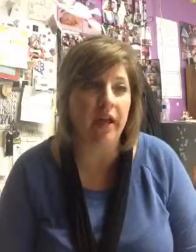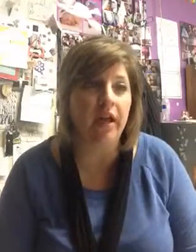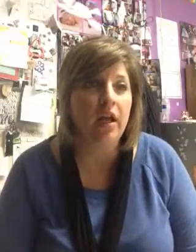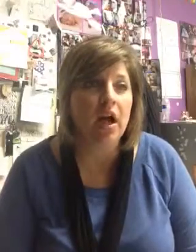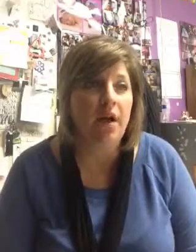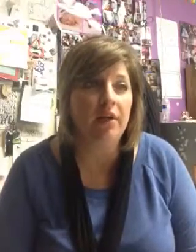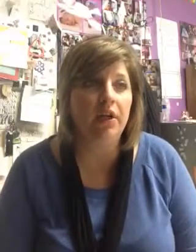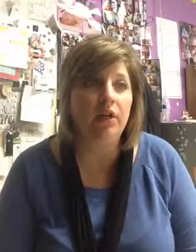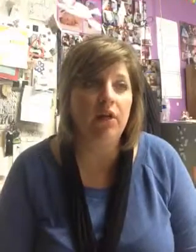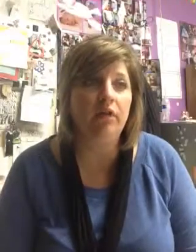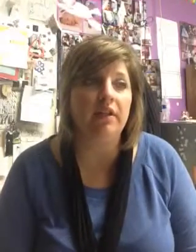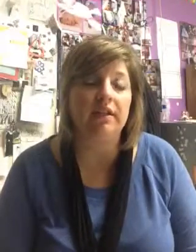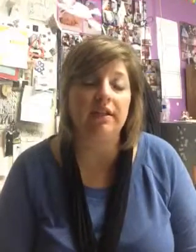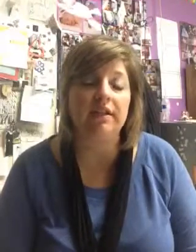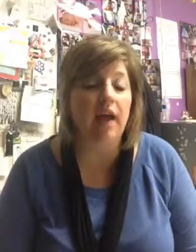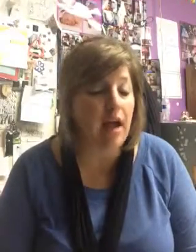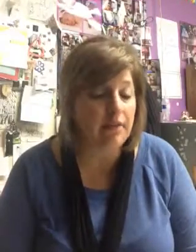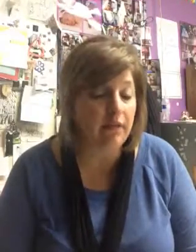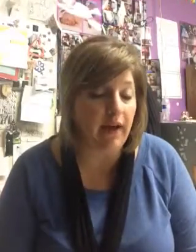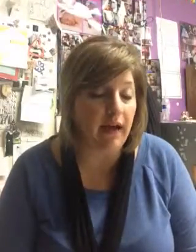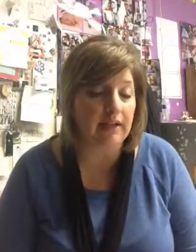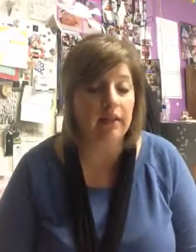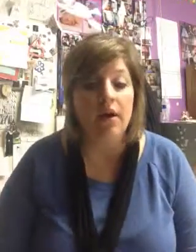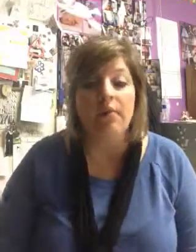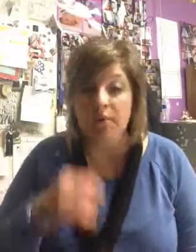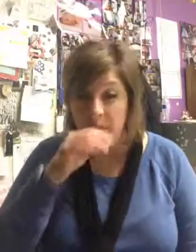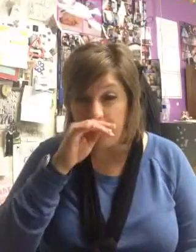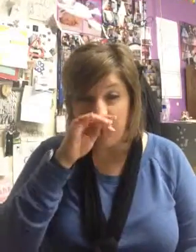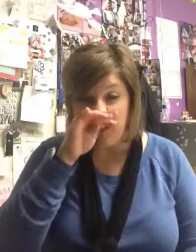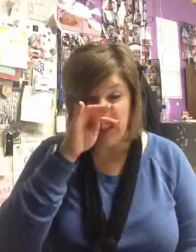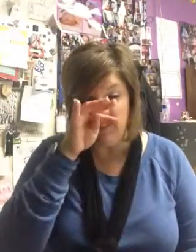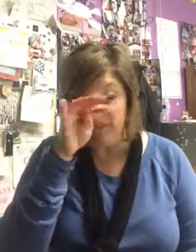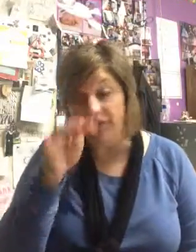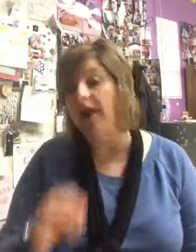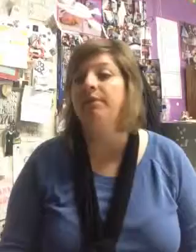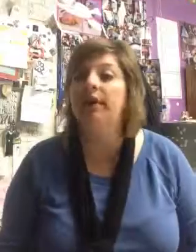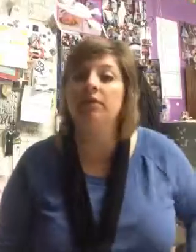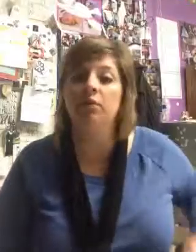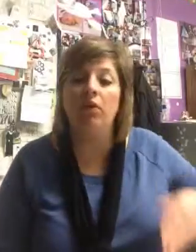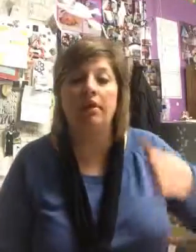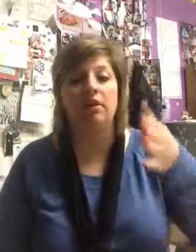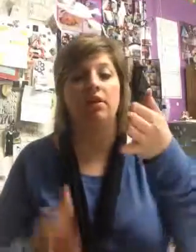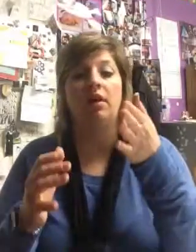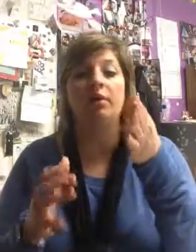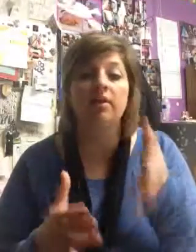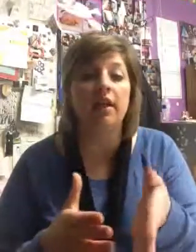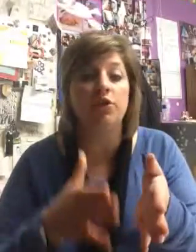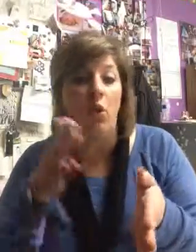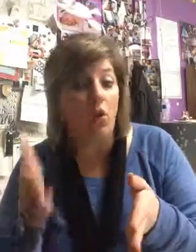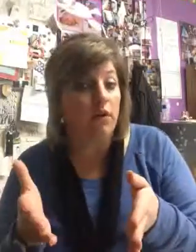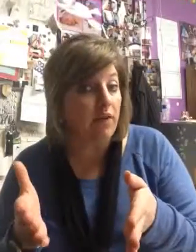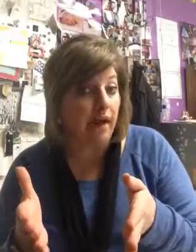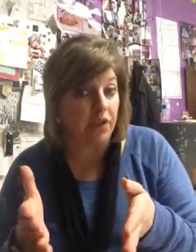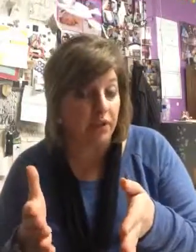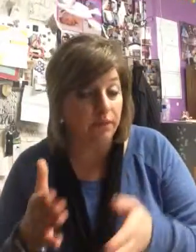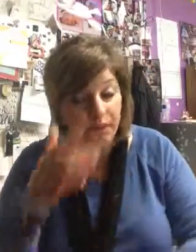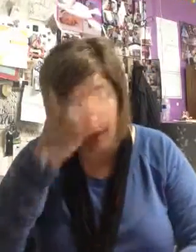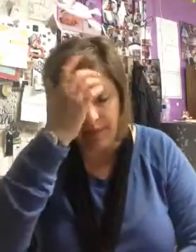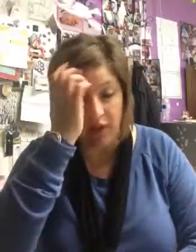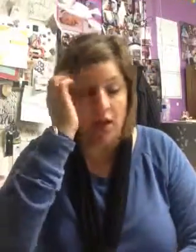lie. I'm going to go over the 6 types of facts, but remember, you only need 5 because it's either a percentage or a fraction. Okay,